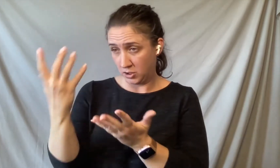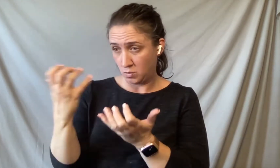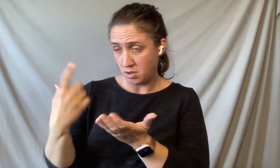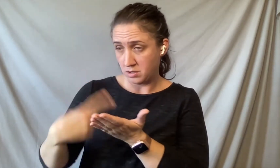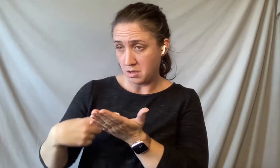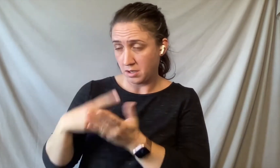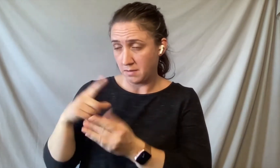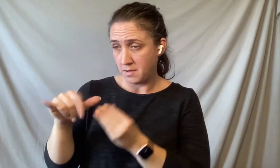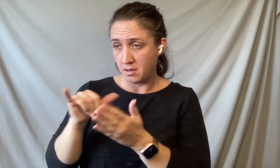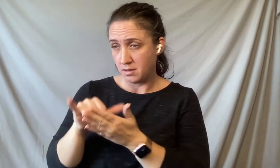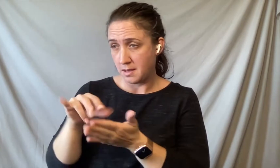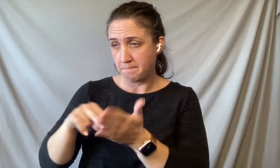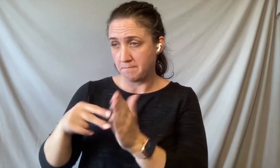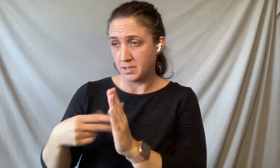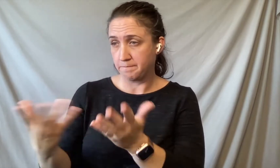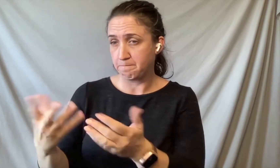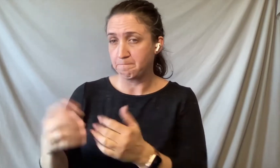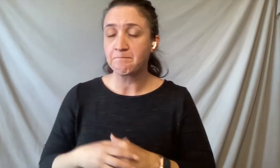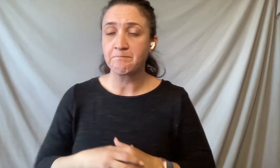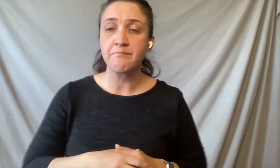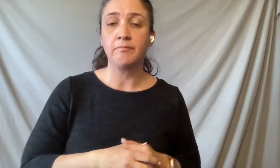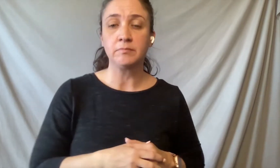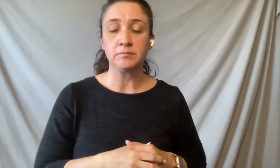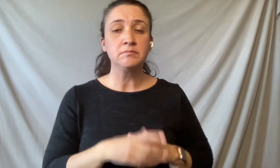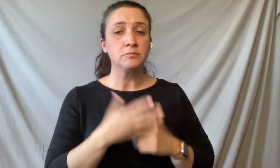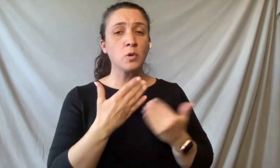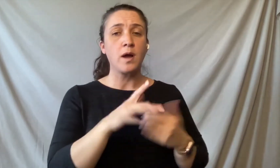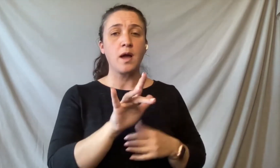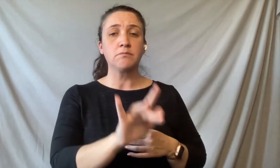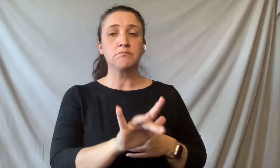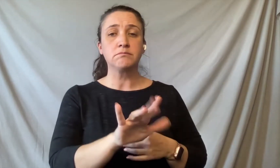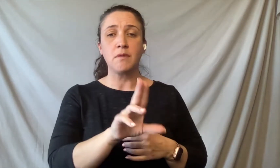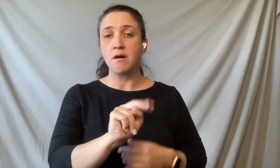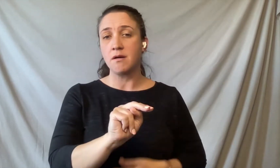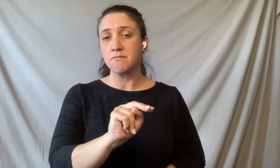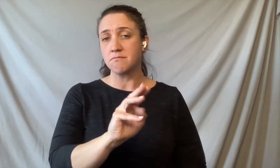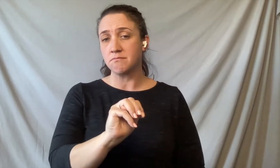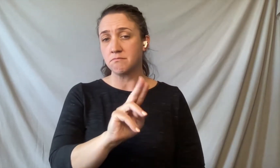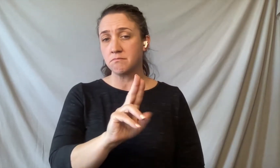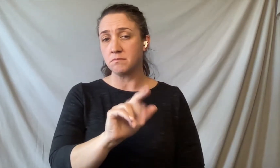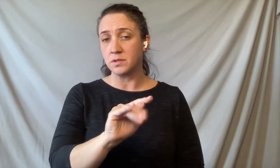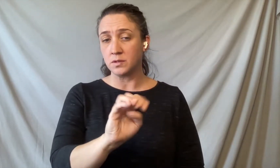specifics. Yes, just unmute yourself and then share with us what you know.